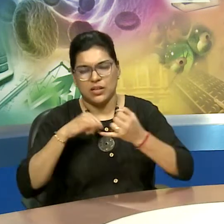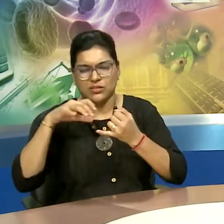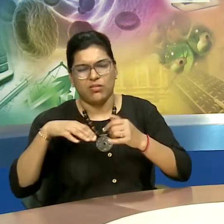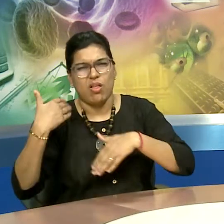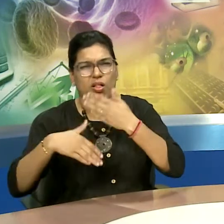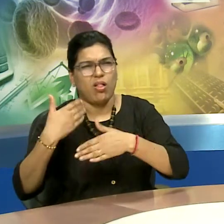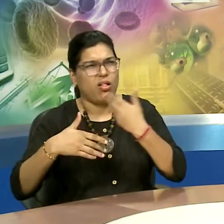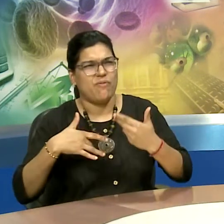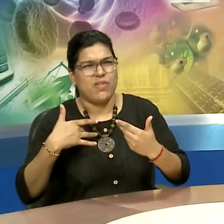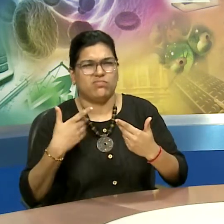union.